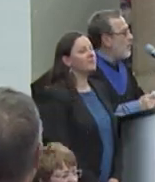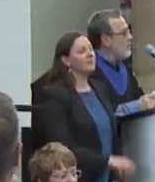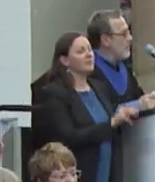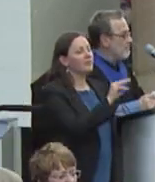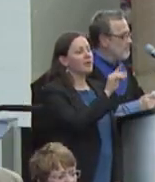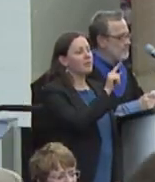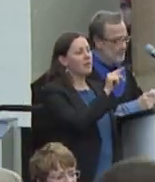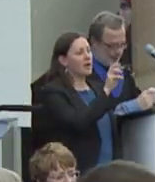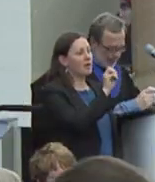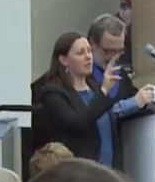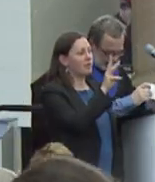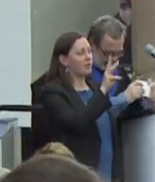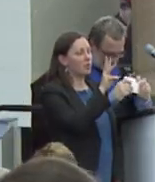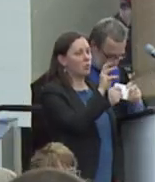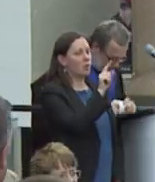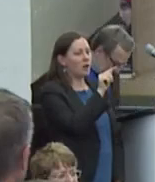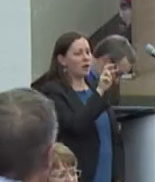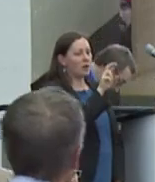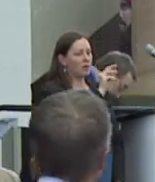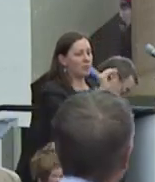Matthew Waterman.